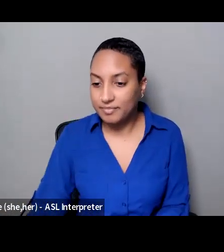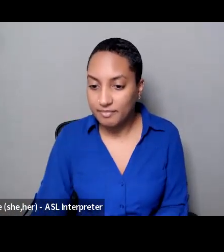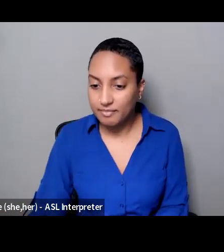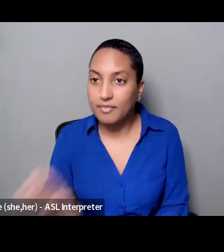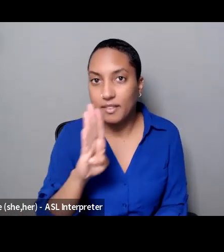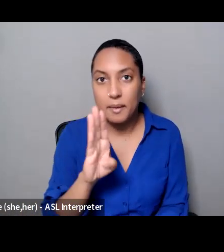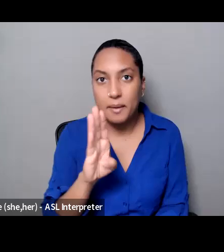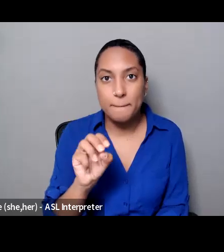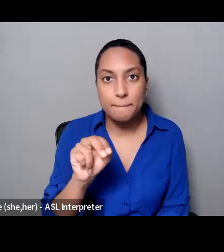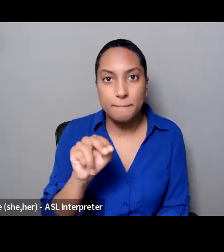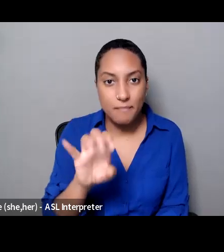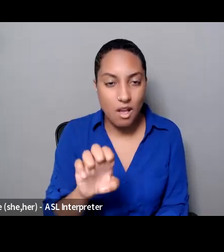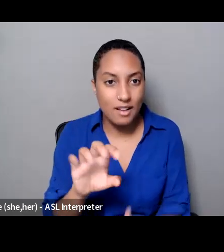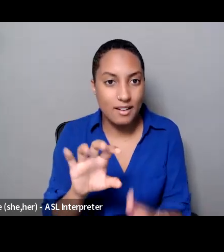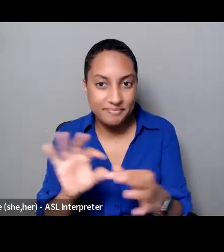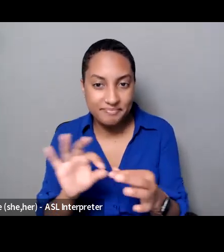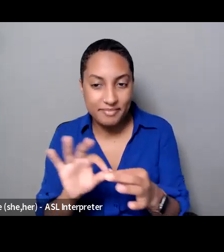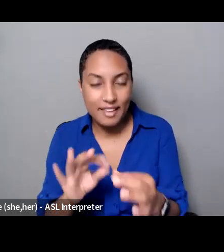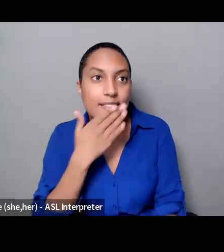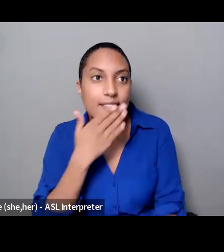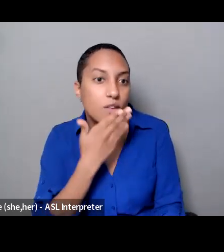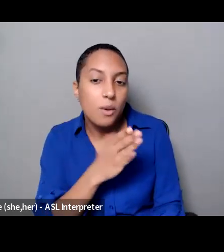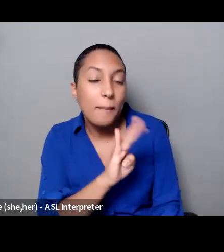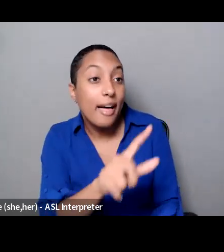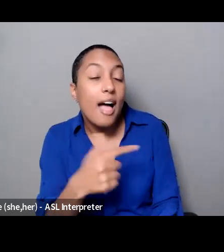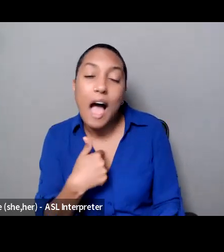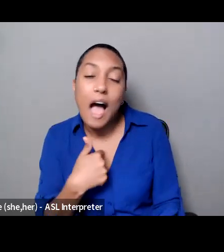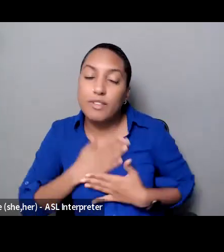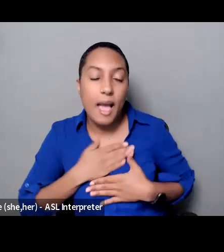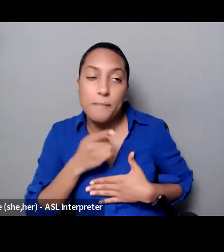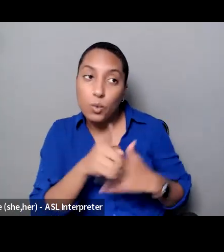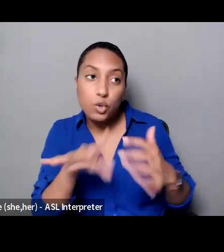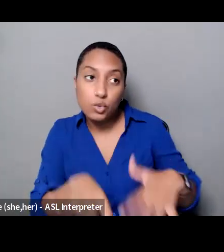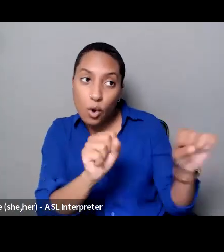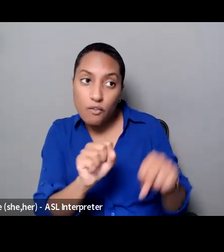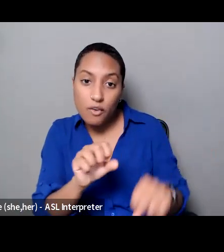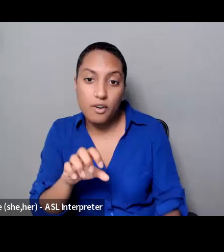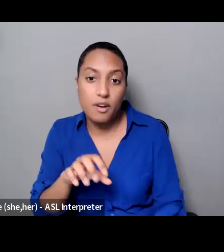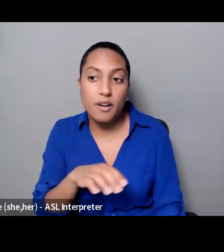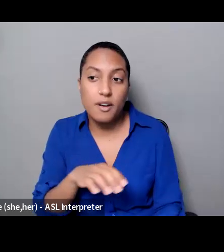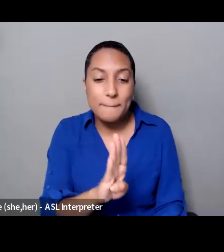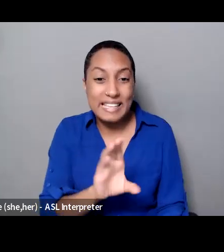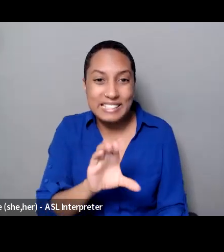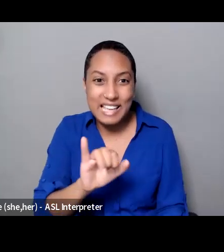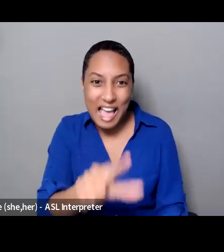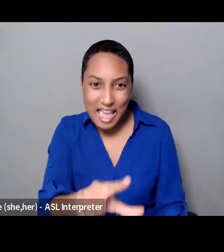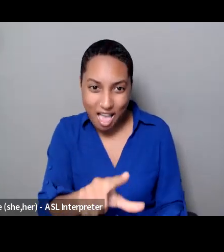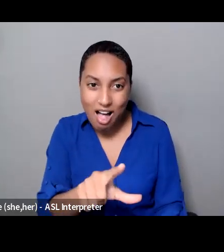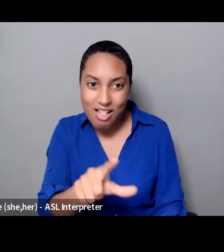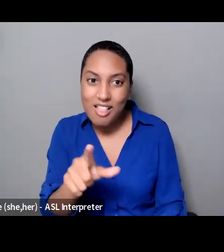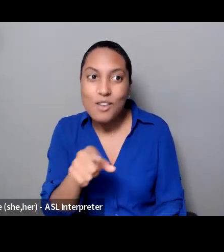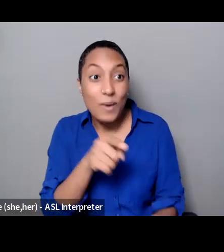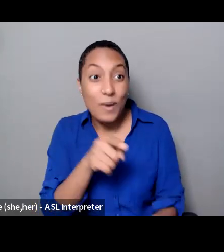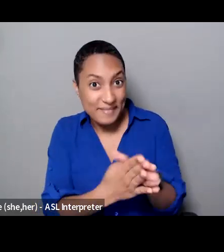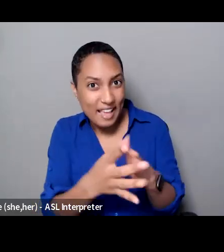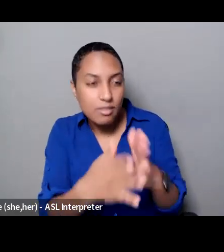when you took over at BCIL because I knew it would be continue to be a strong center. And I will say to Dr.